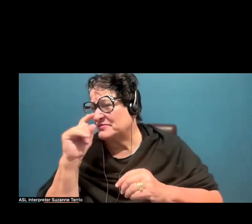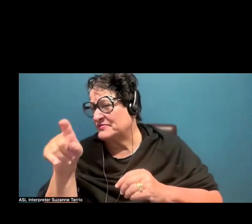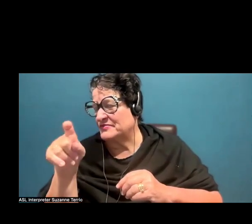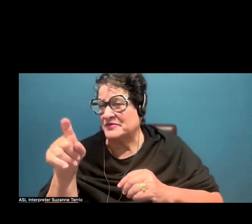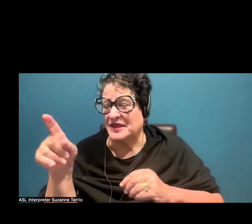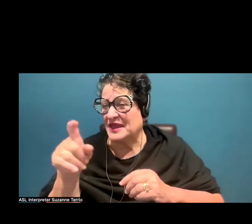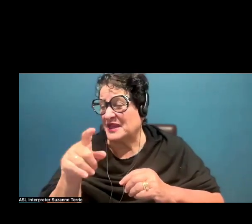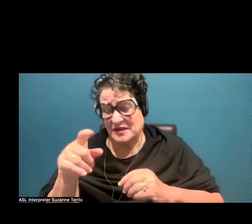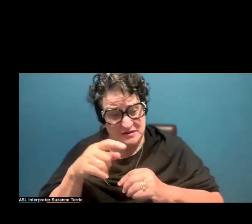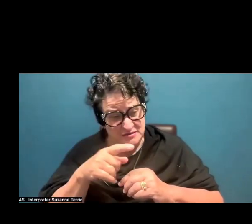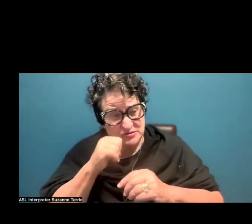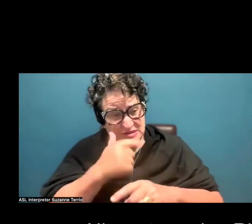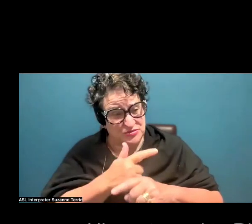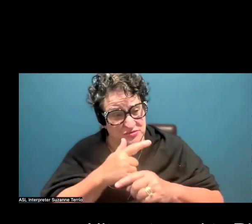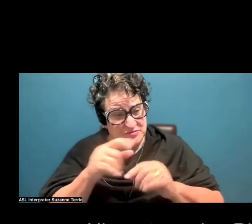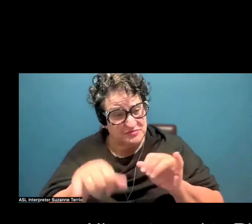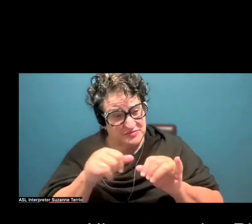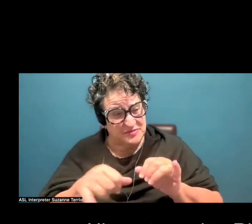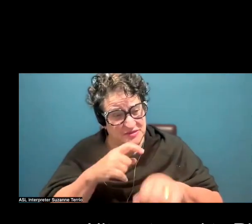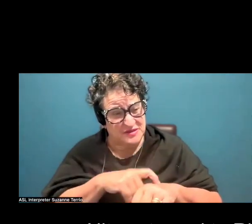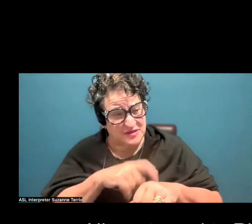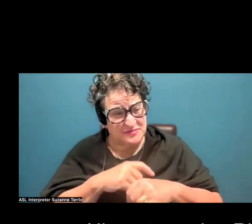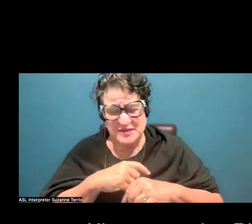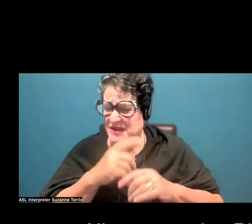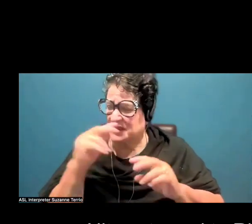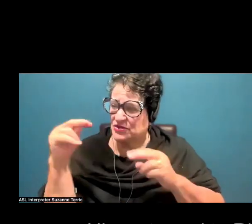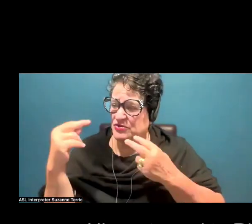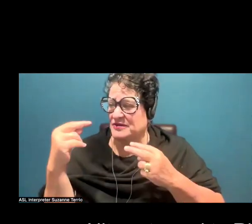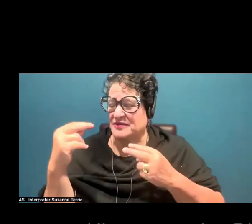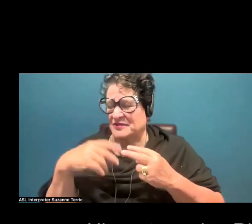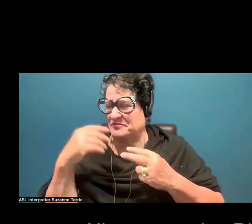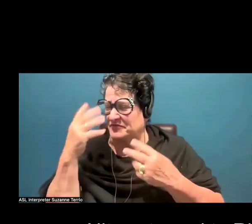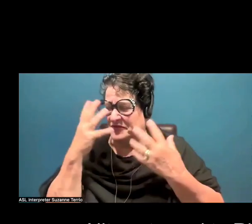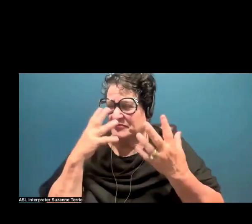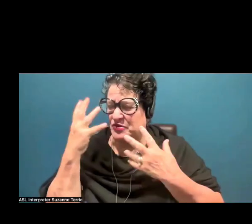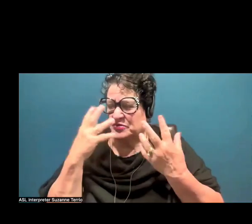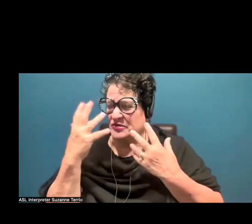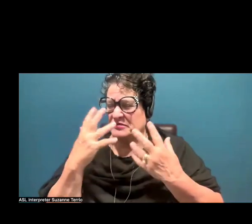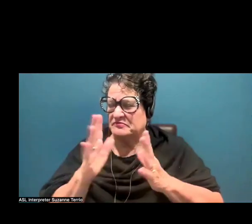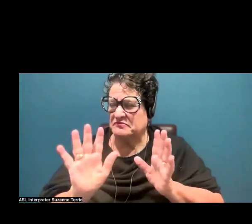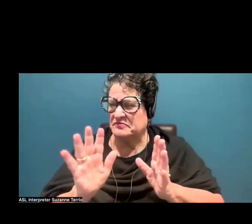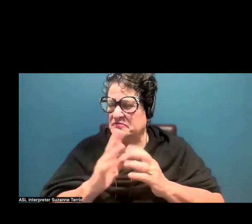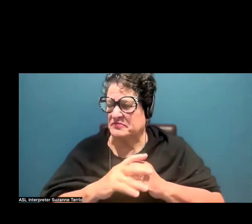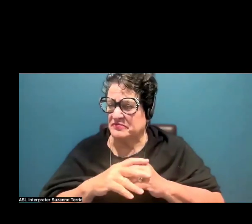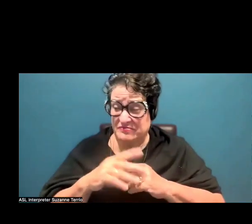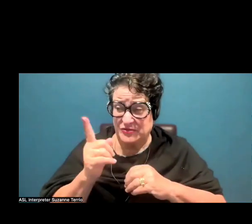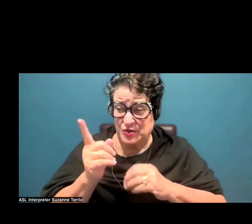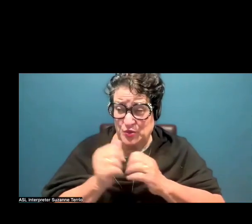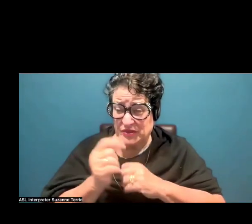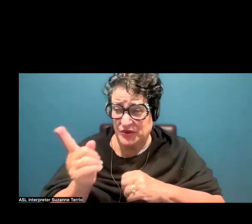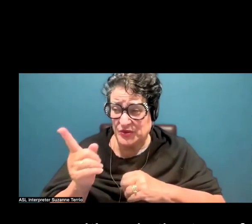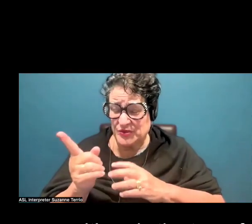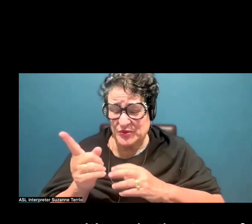spend much time here? Nitsos turned to Rhea, a sort of blank confusion in his expression. With you, I mean,